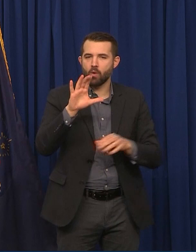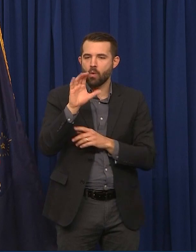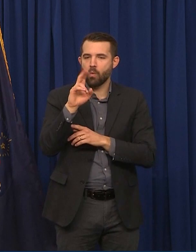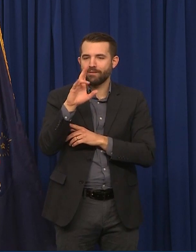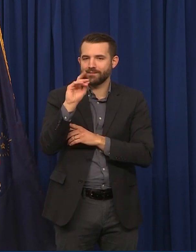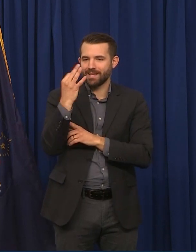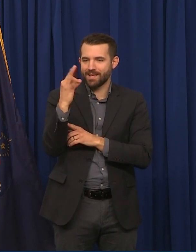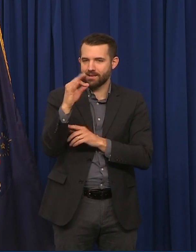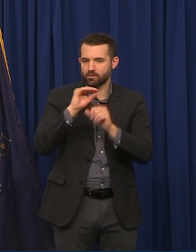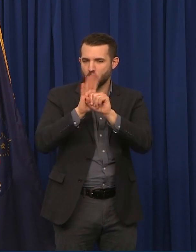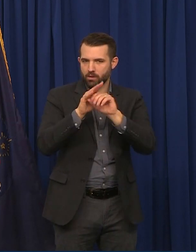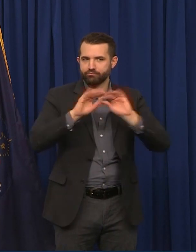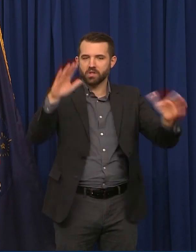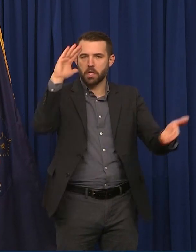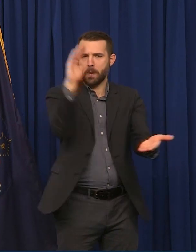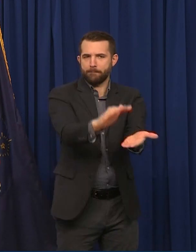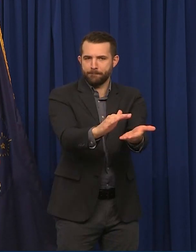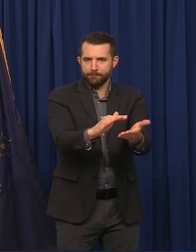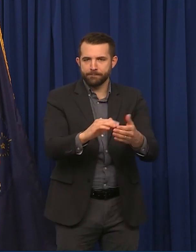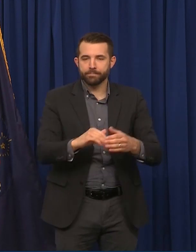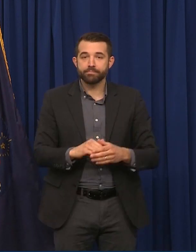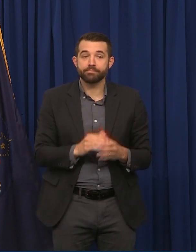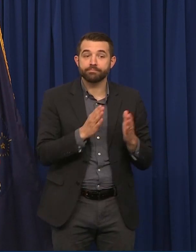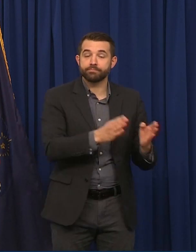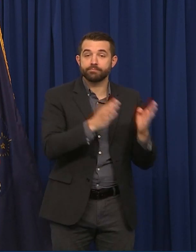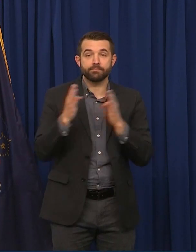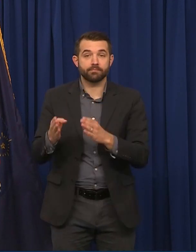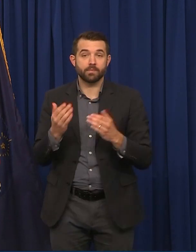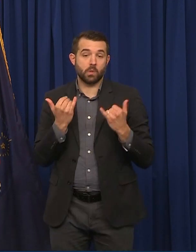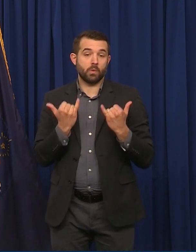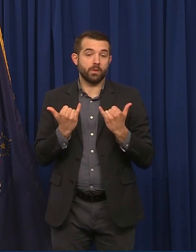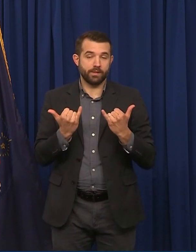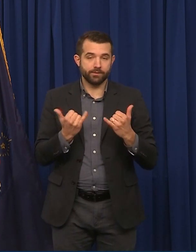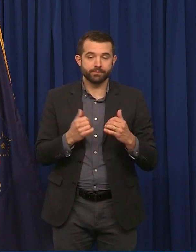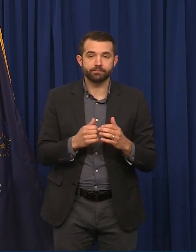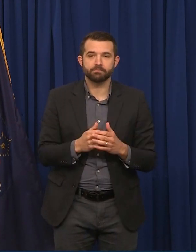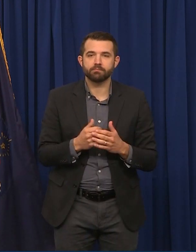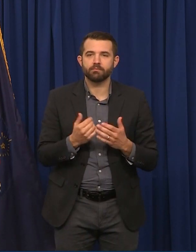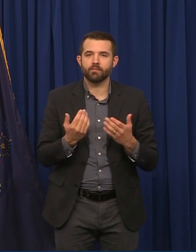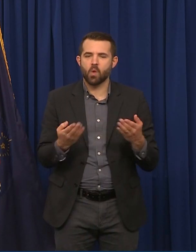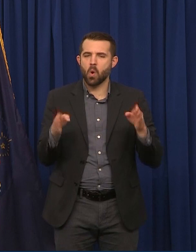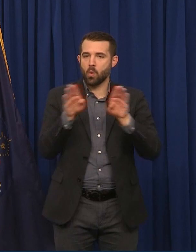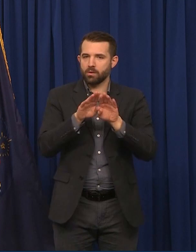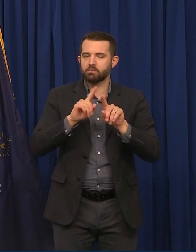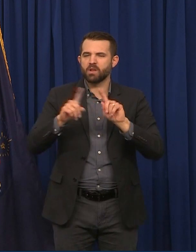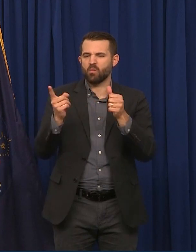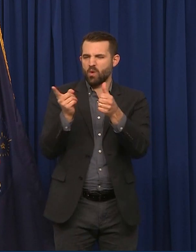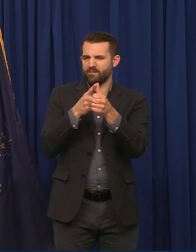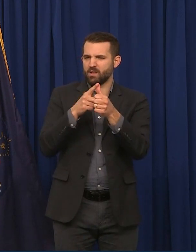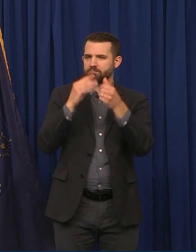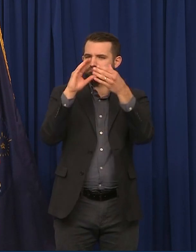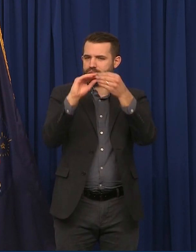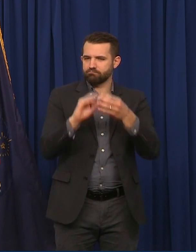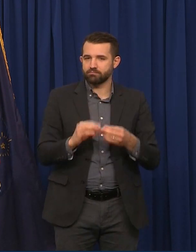I'd like to end on a reflection about where things stand right now.